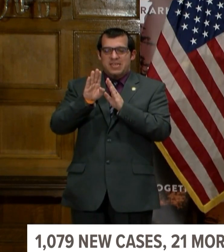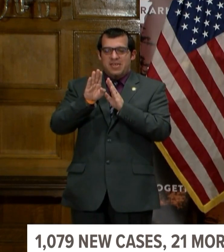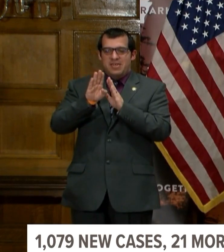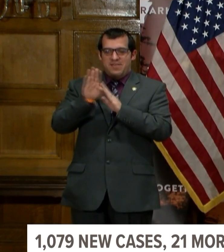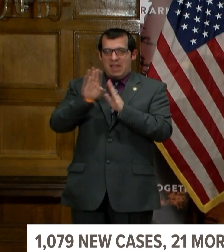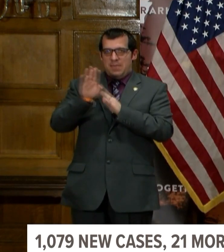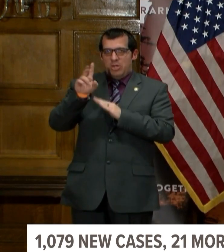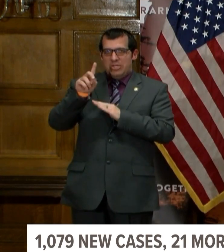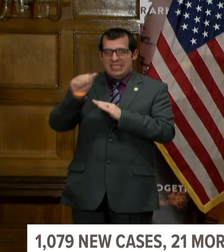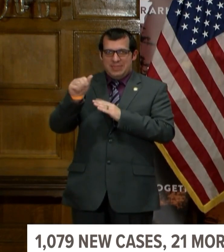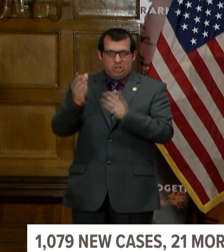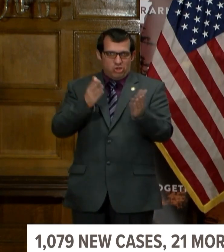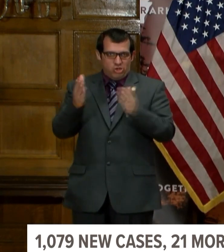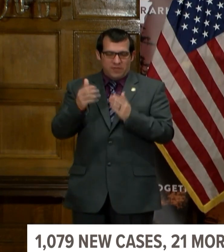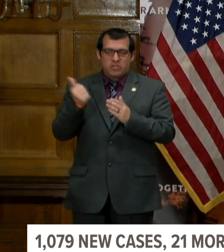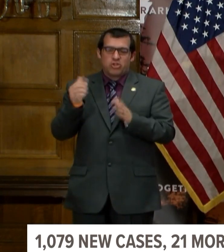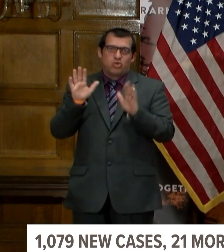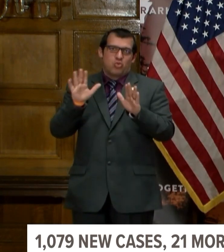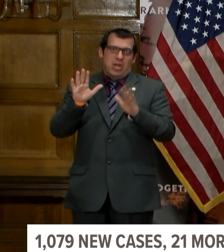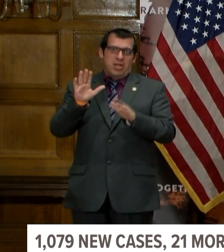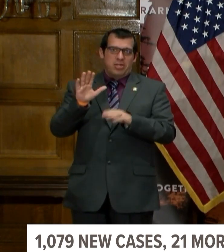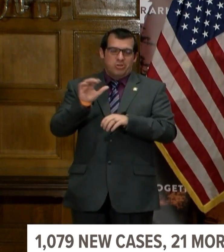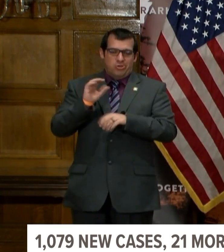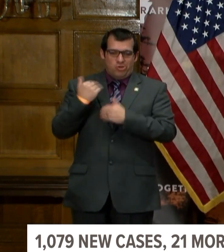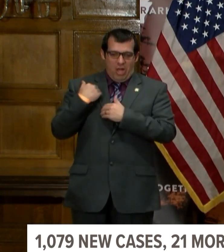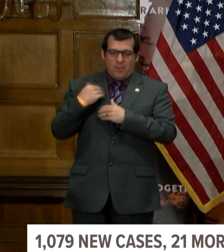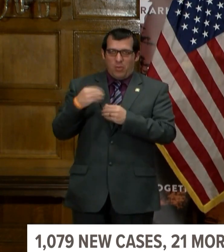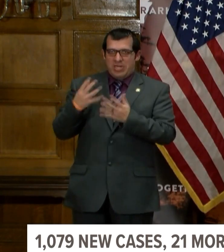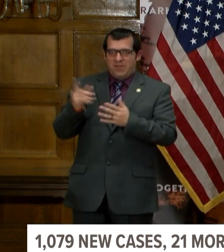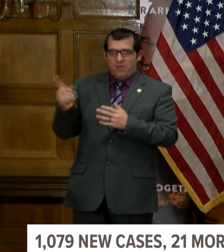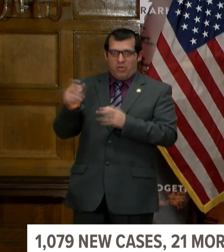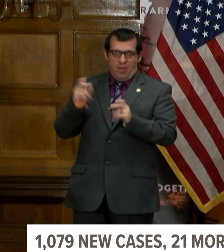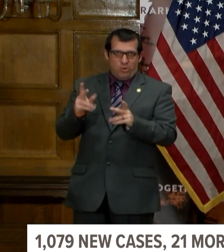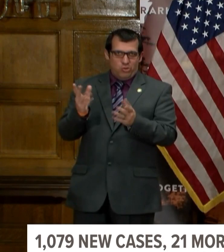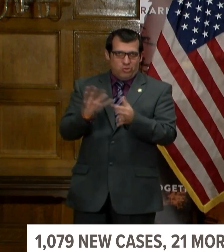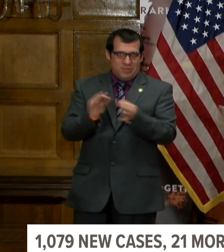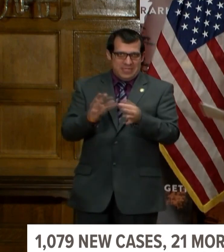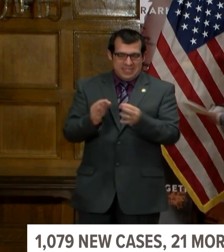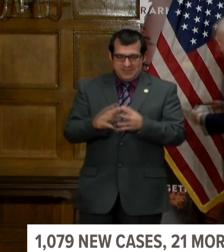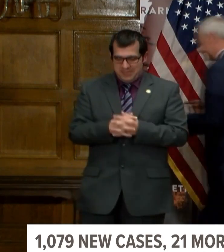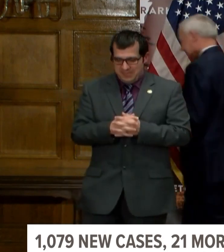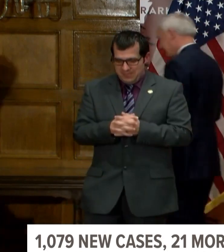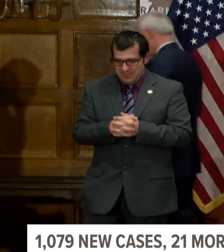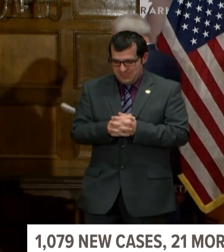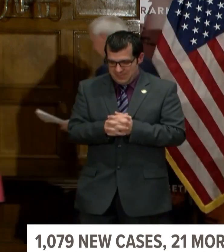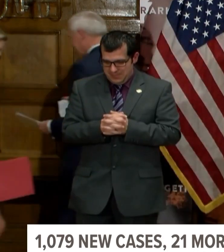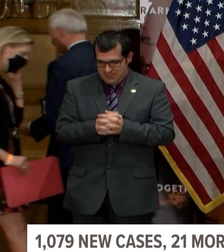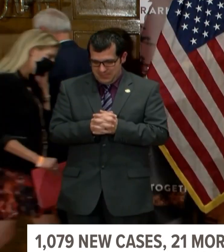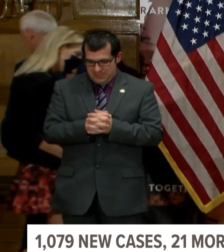Disability Services. Does a great job, and wanted to give her the microphone.